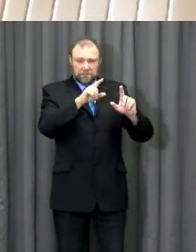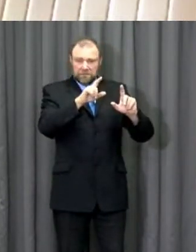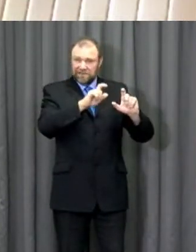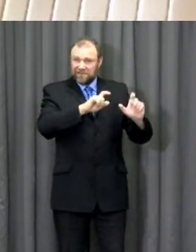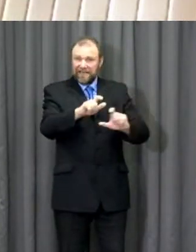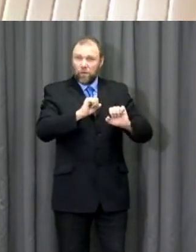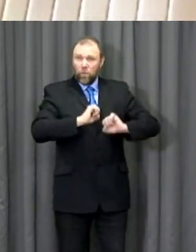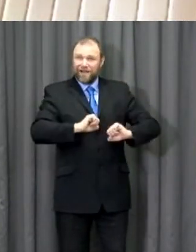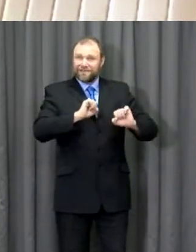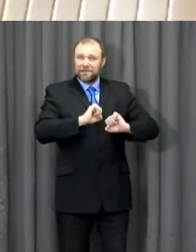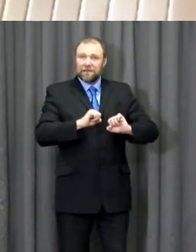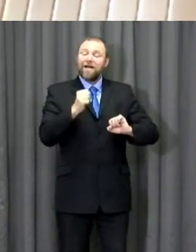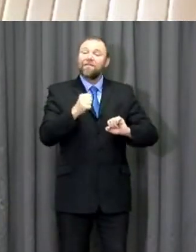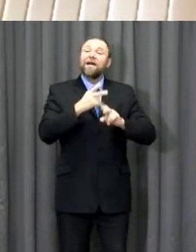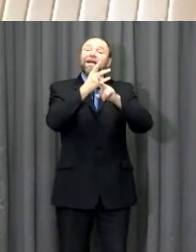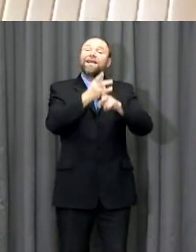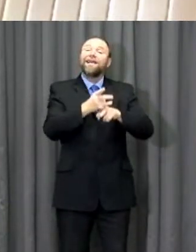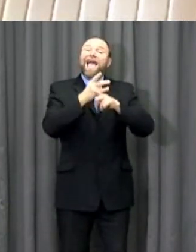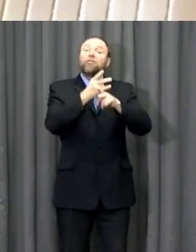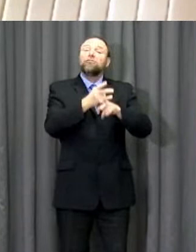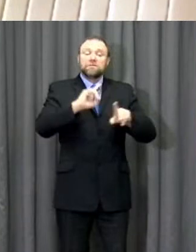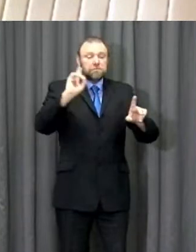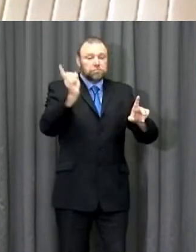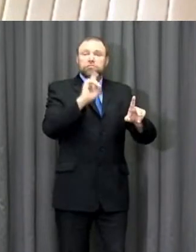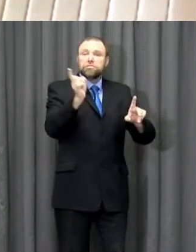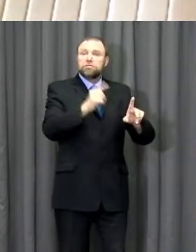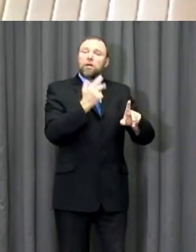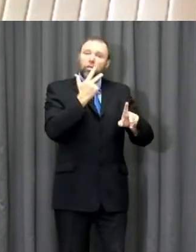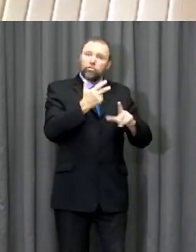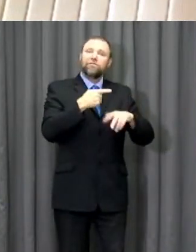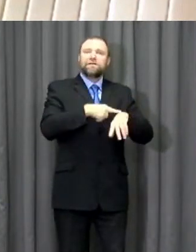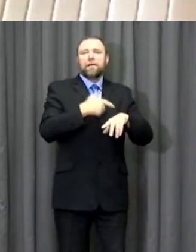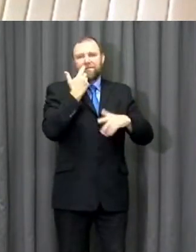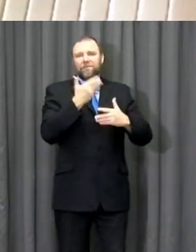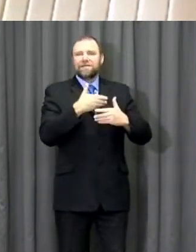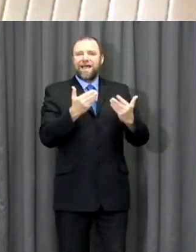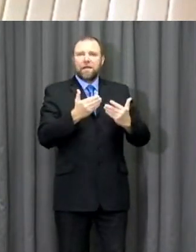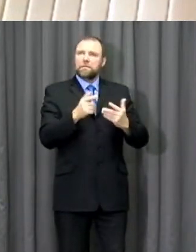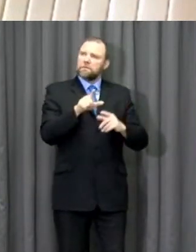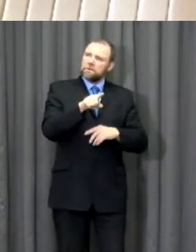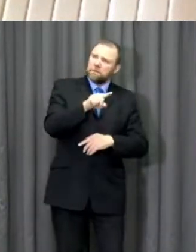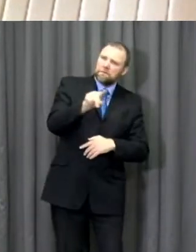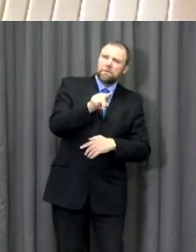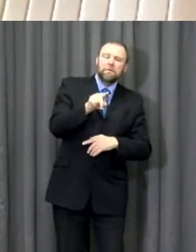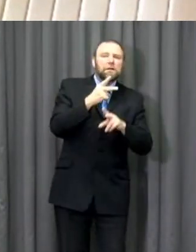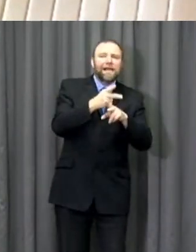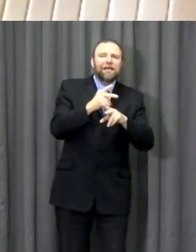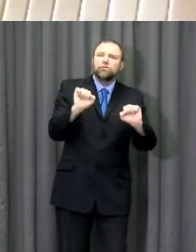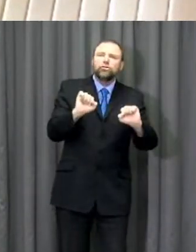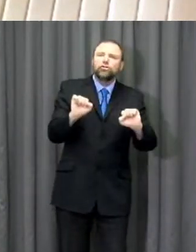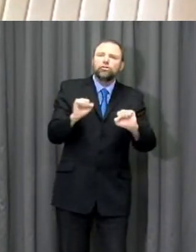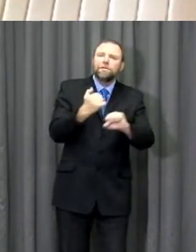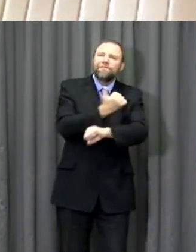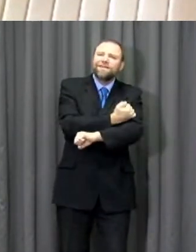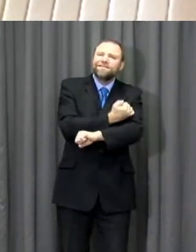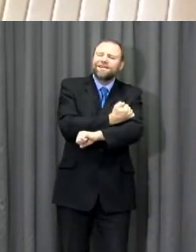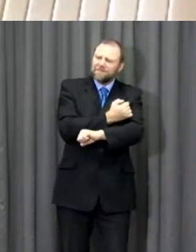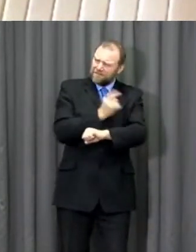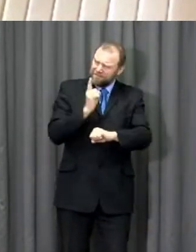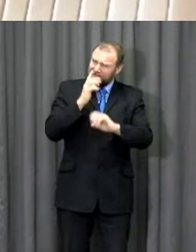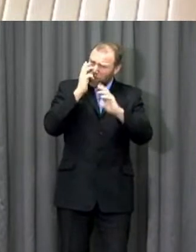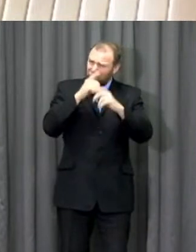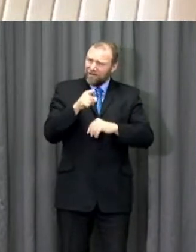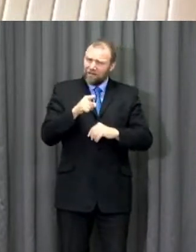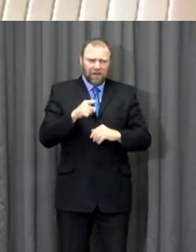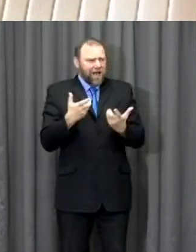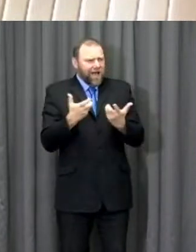3 times a day by carers who also haven't been vaccinated. Is that a cause for concern? And what measures do you think need to be taken